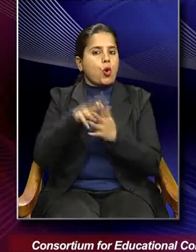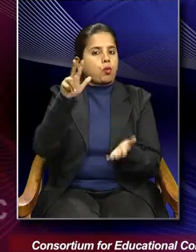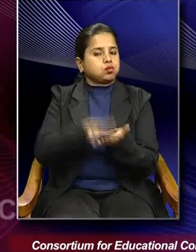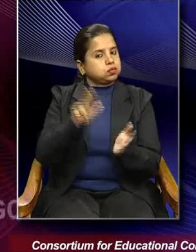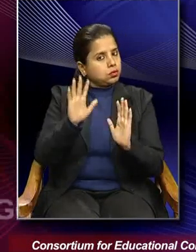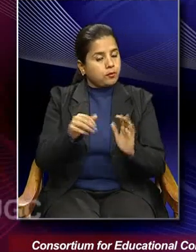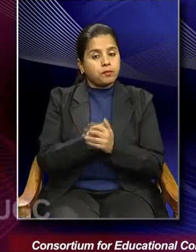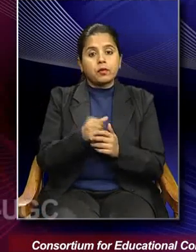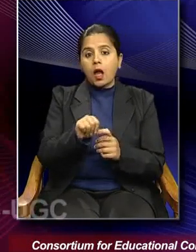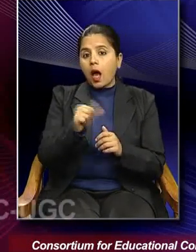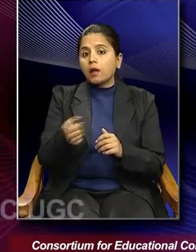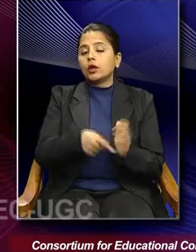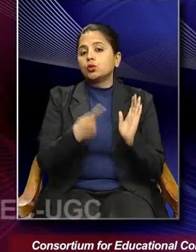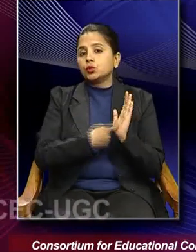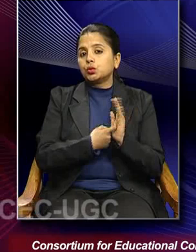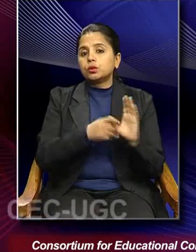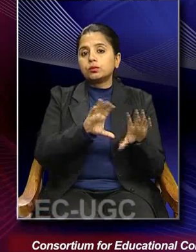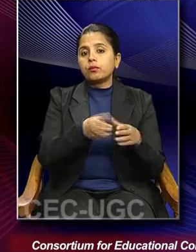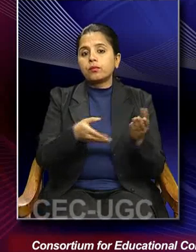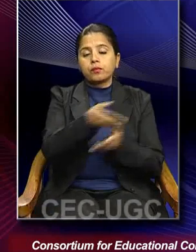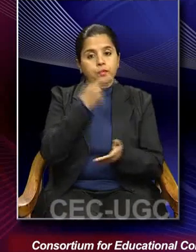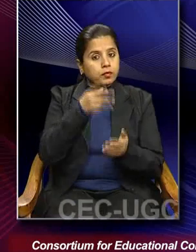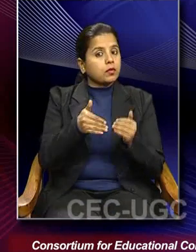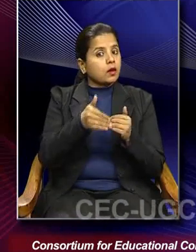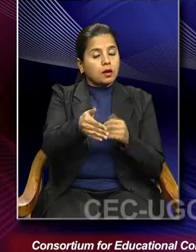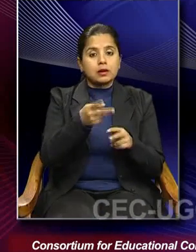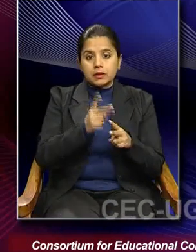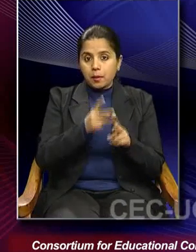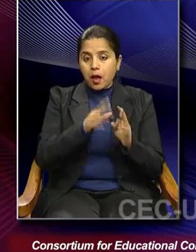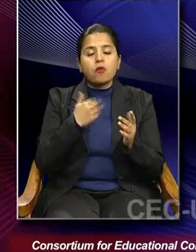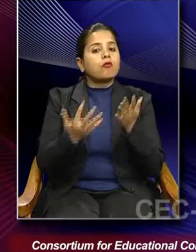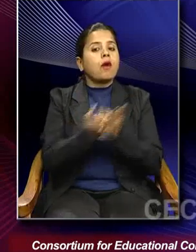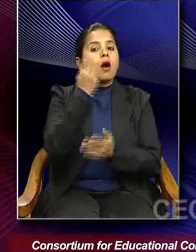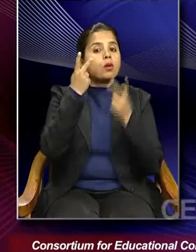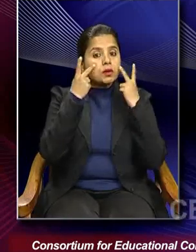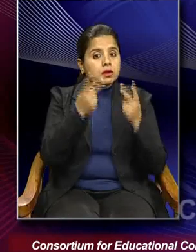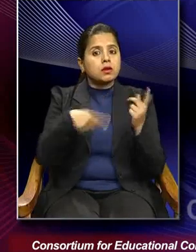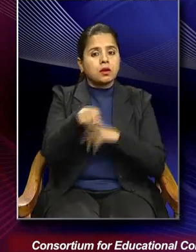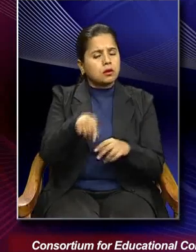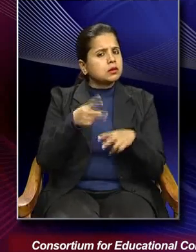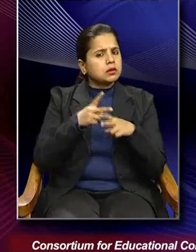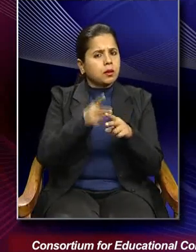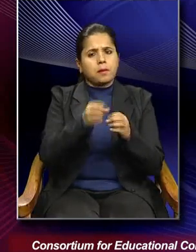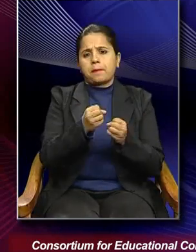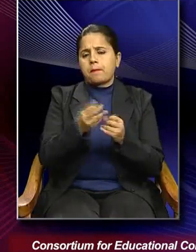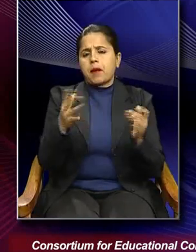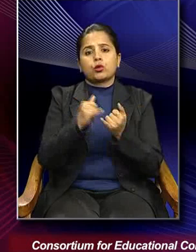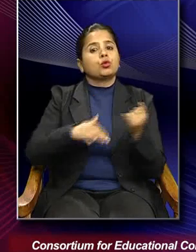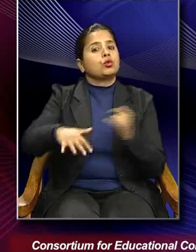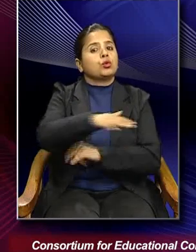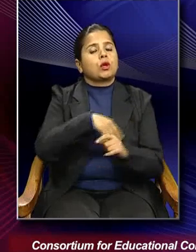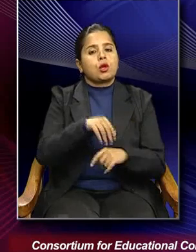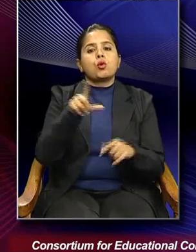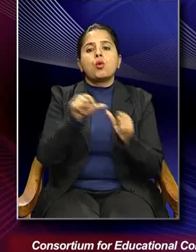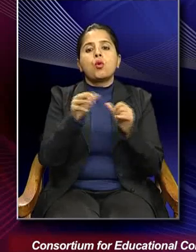The other set of rules which are prevailing, which we find being prevalent in most of the society, are the